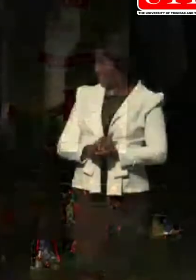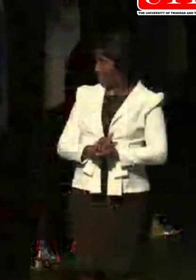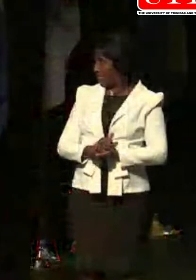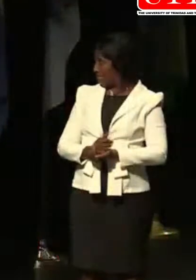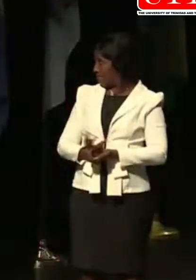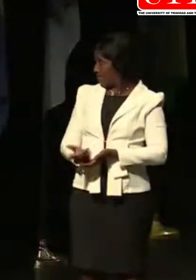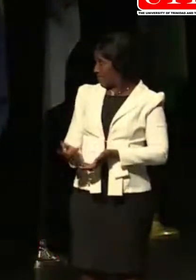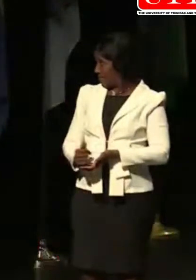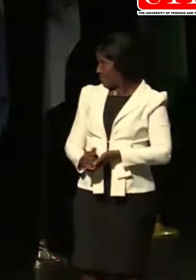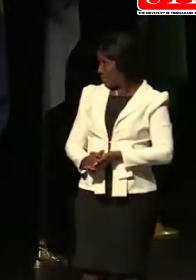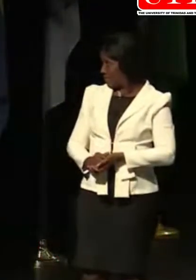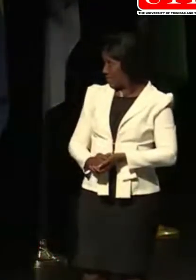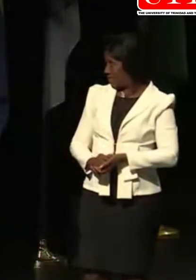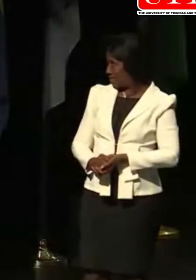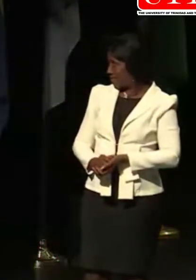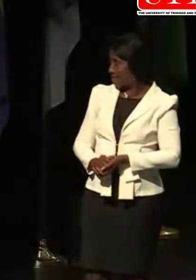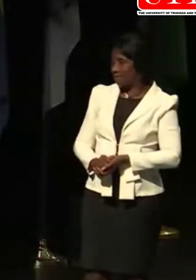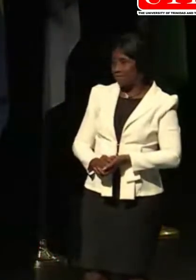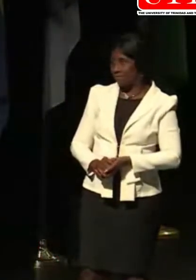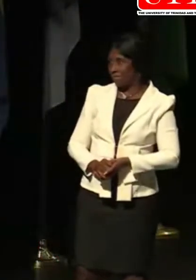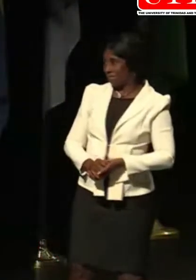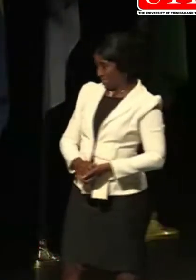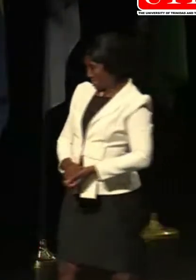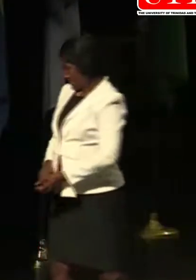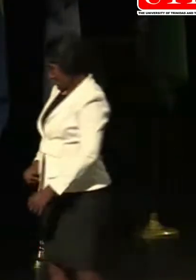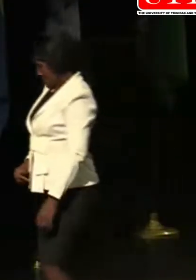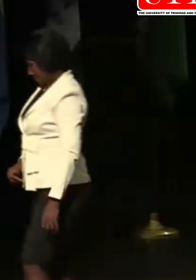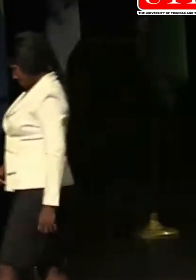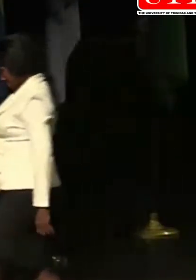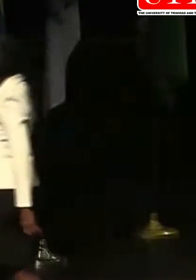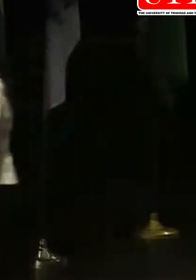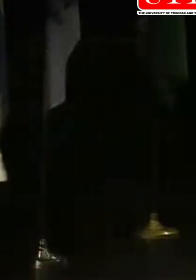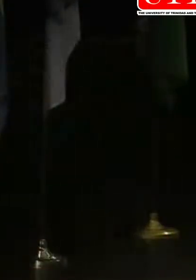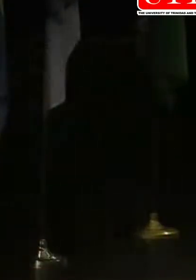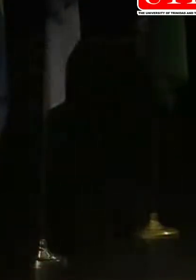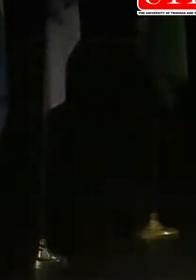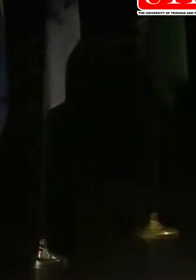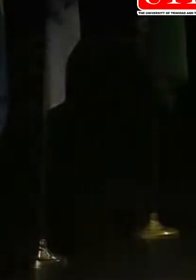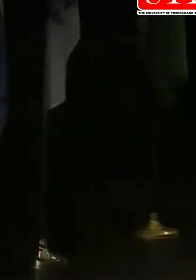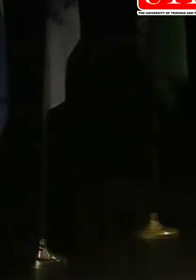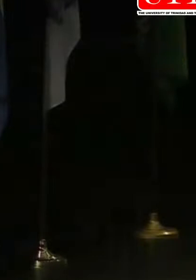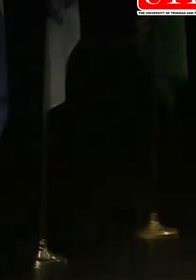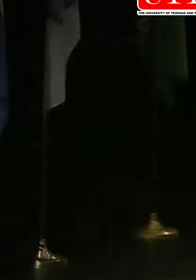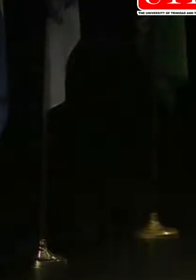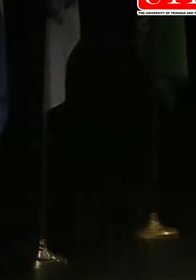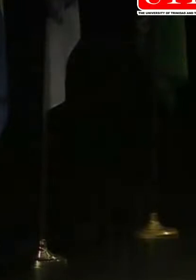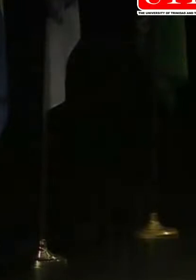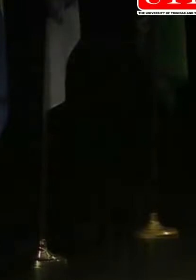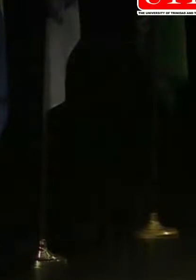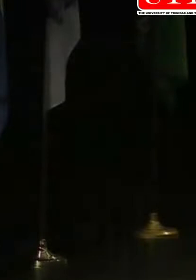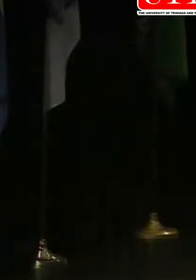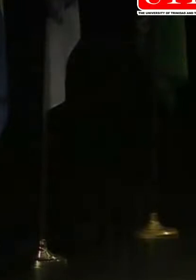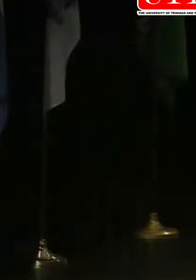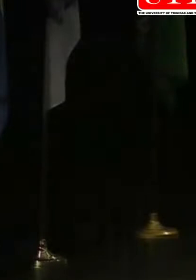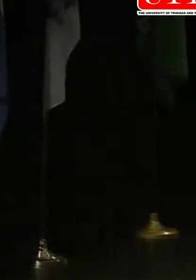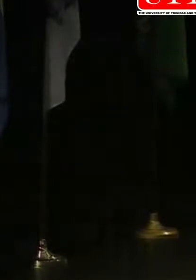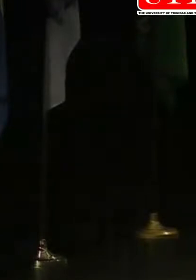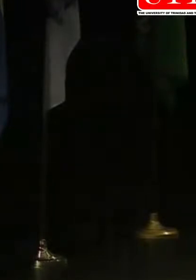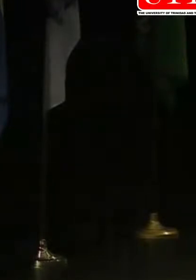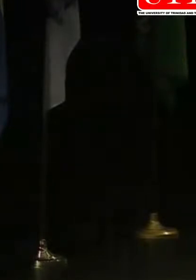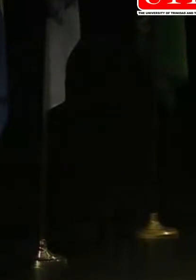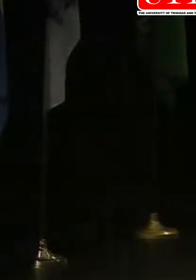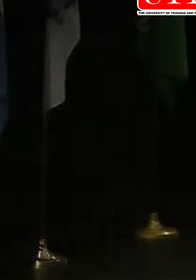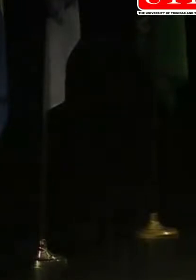And how graphically you captured the perilous times, the